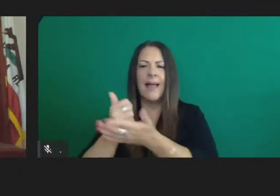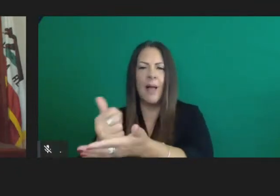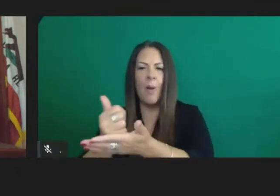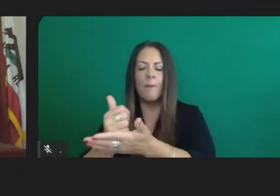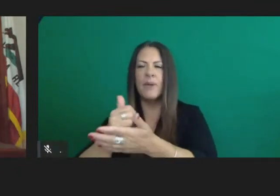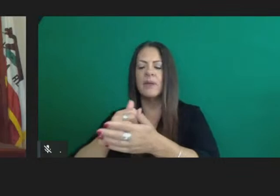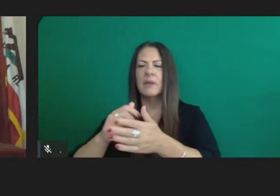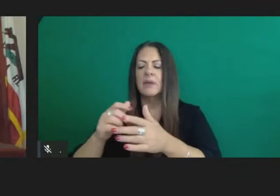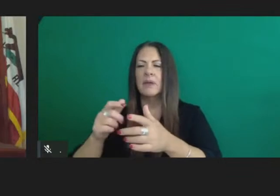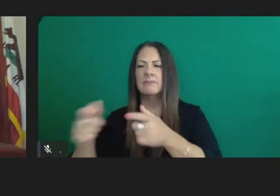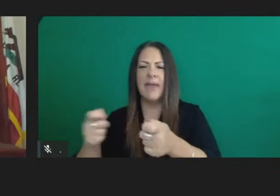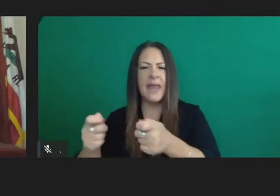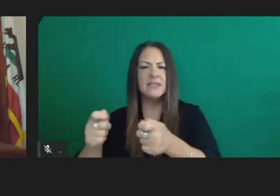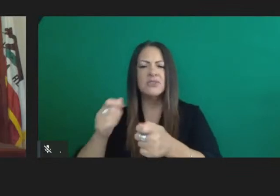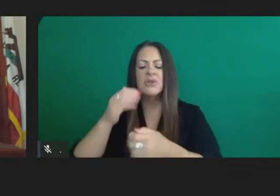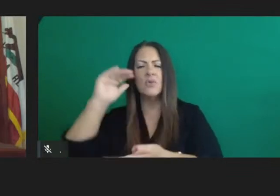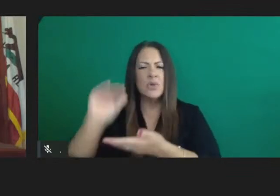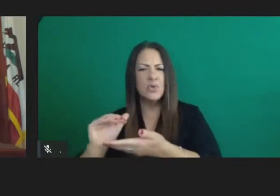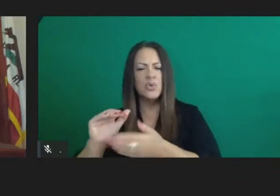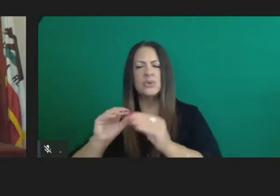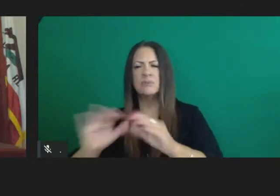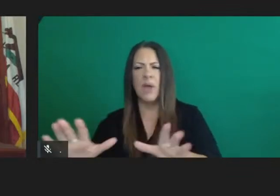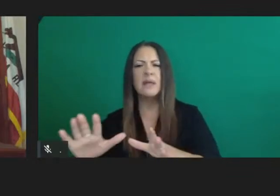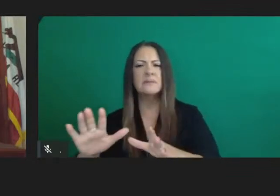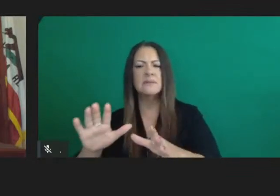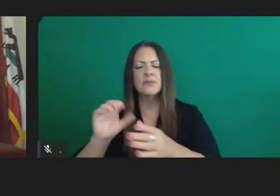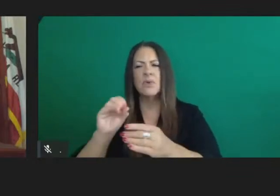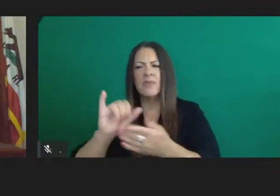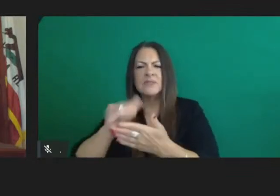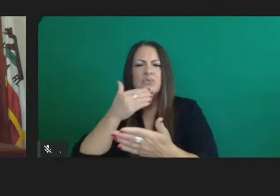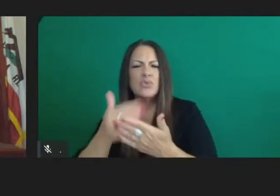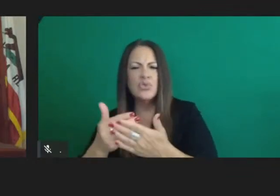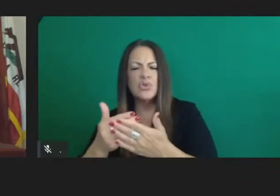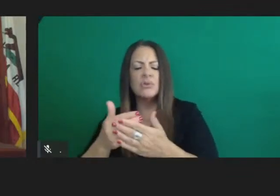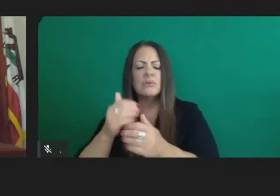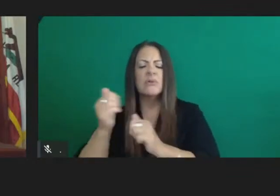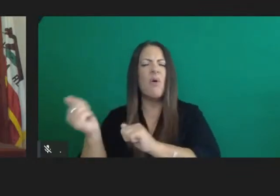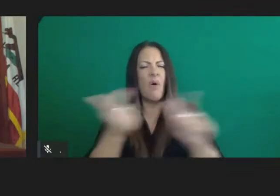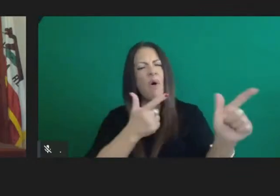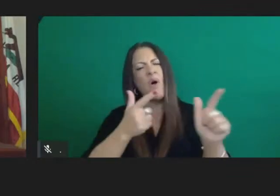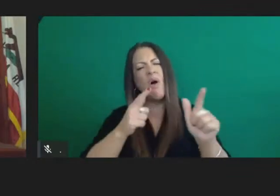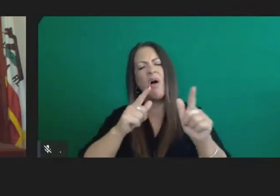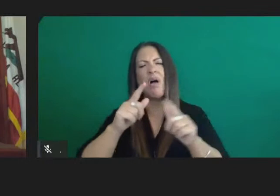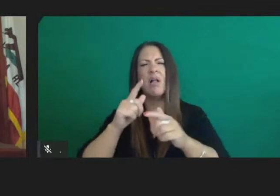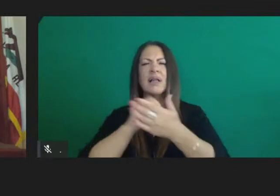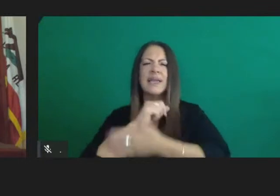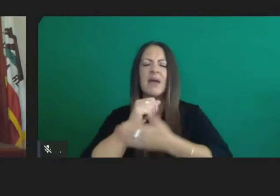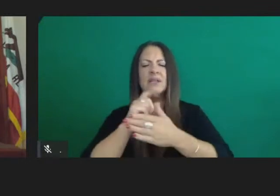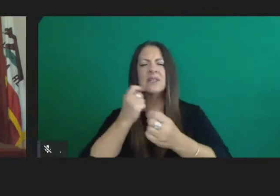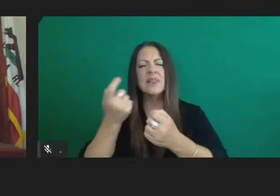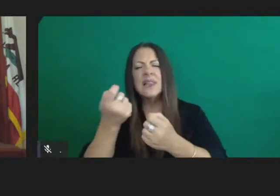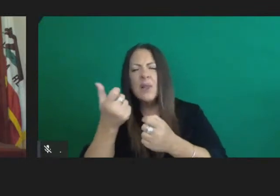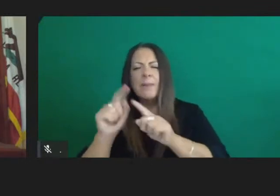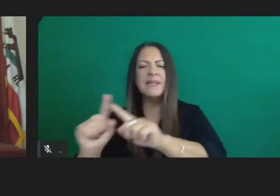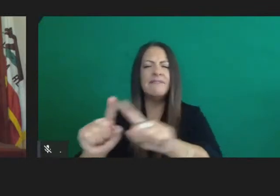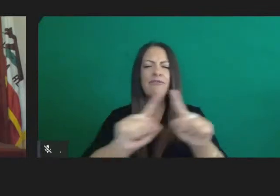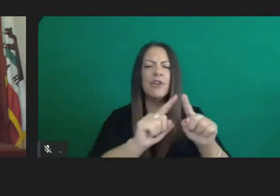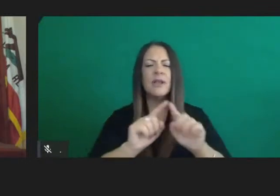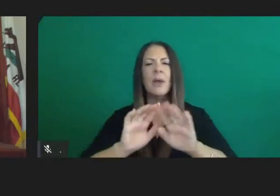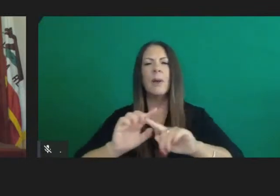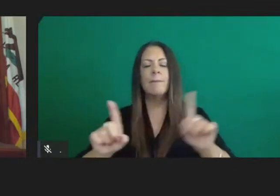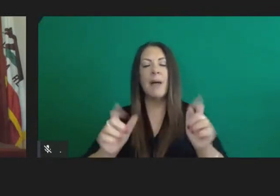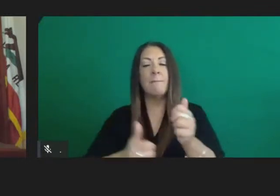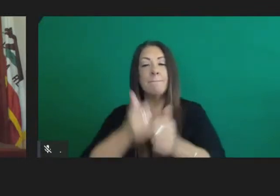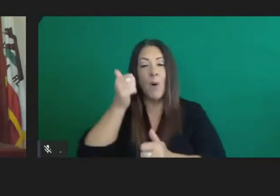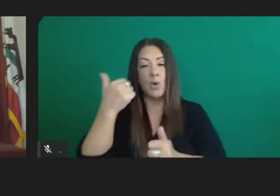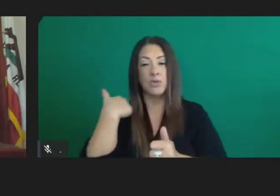and really reduce transmission. So each county is slightly different. I would say that the more we